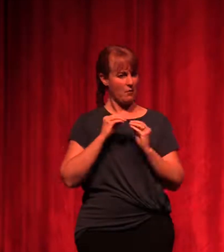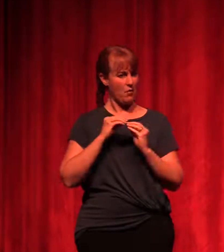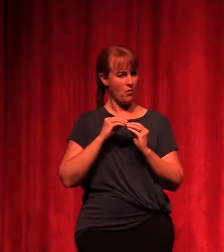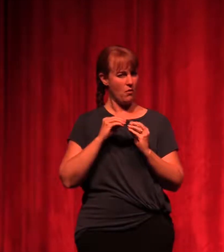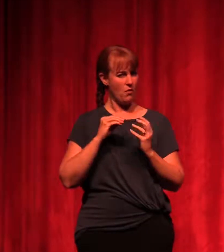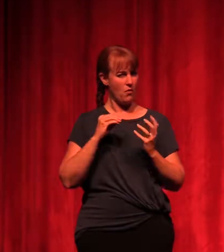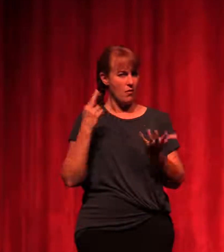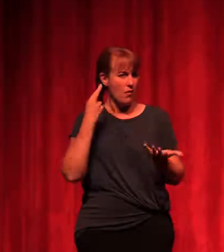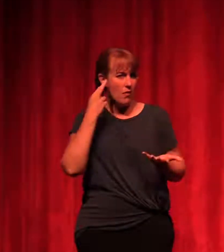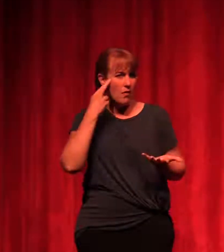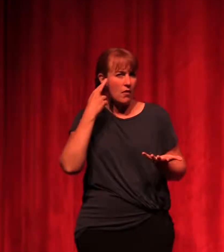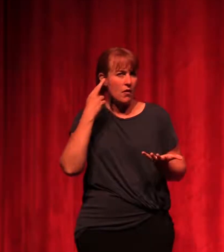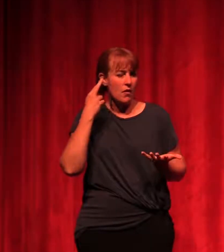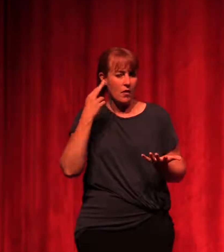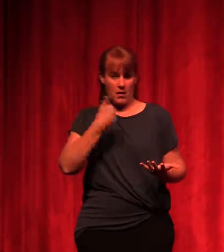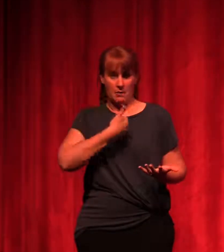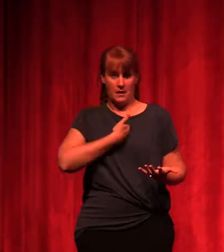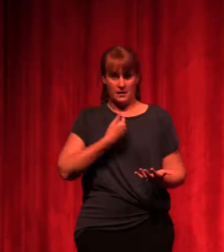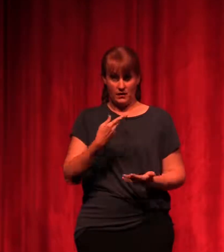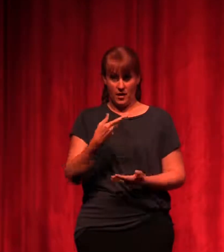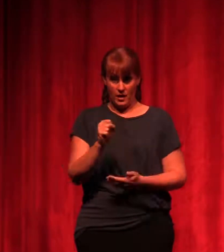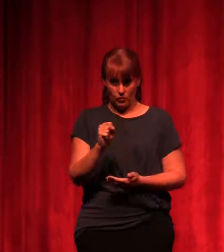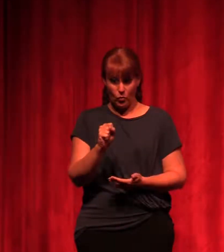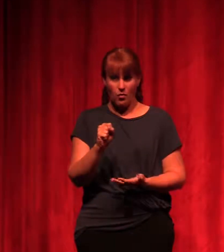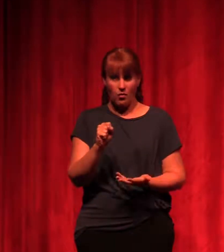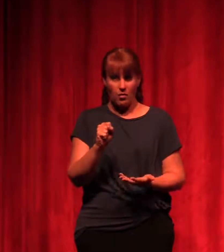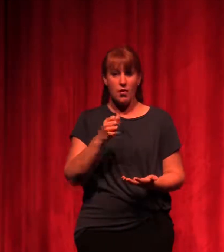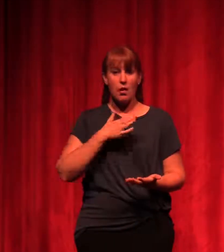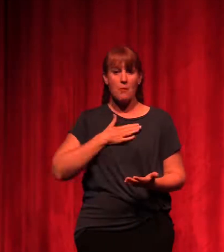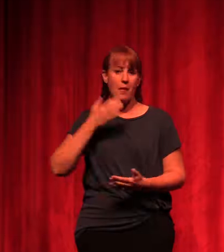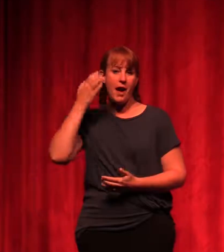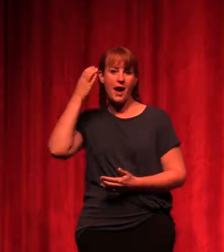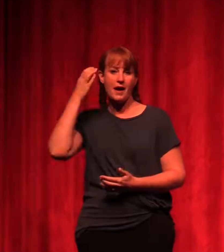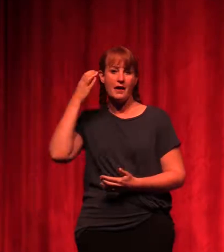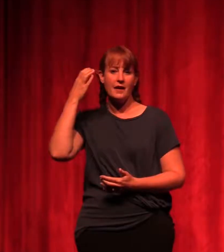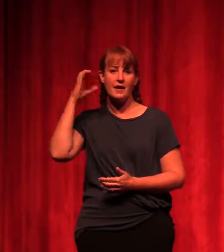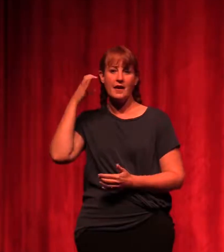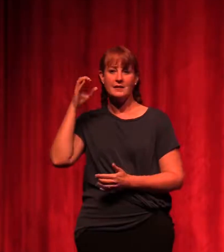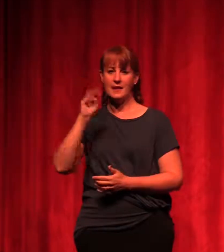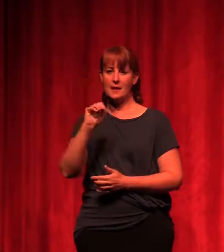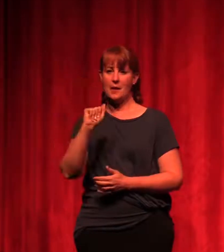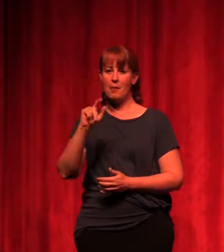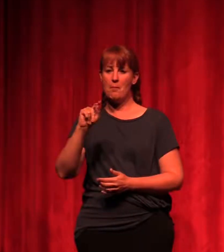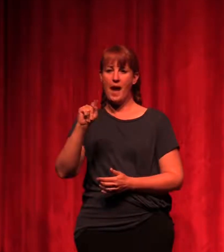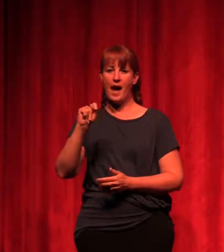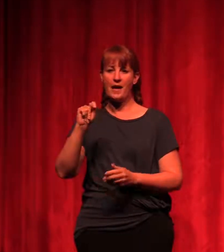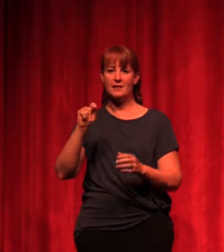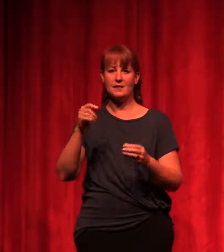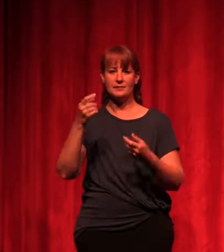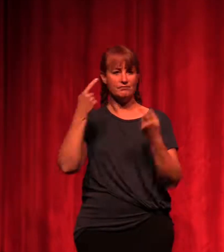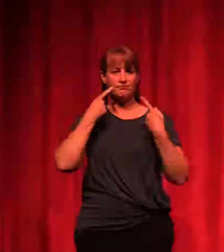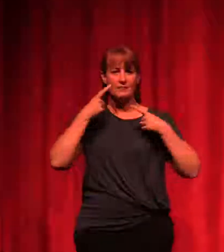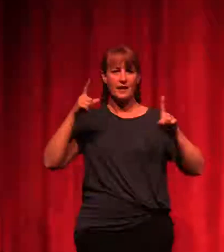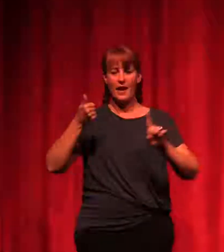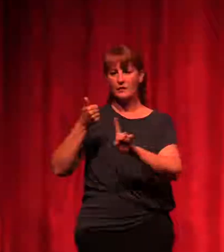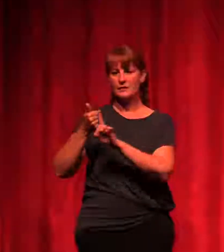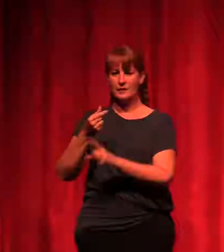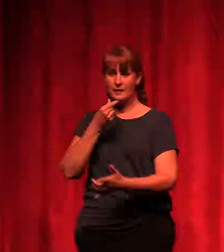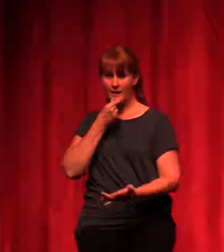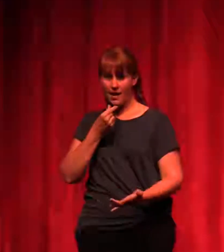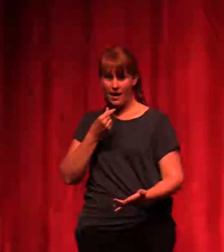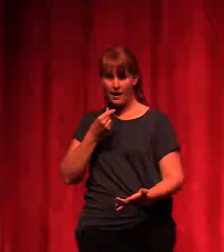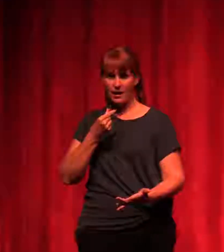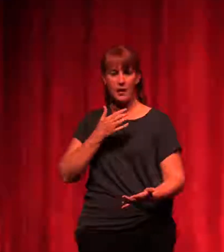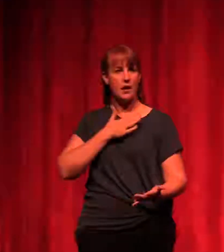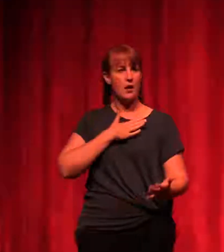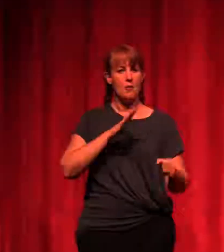because when I was in high school, my cousin Matt came out as gay. Well, this was a wrenching experience for